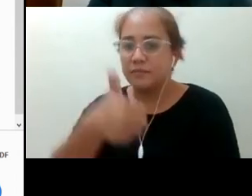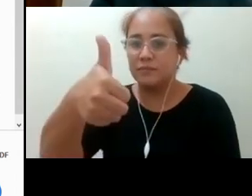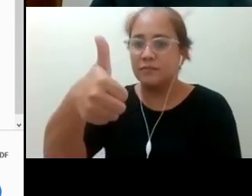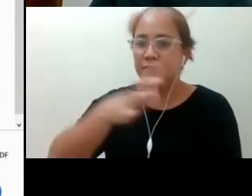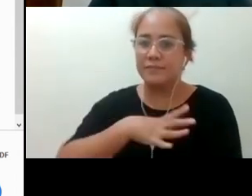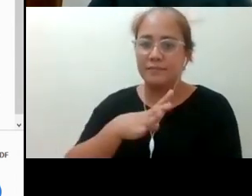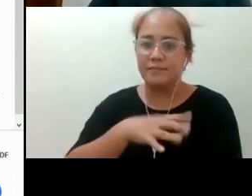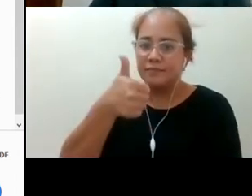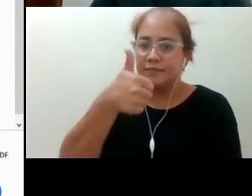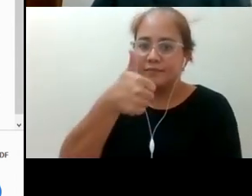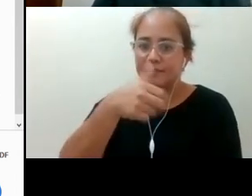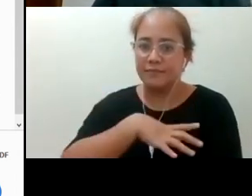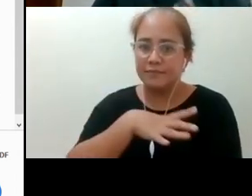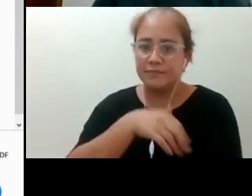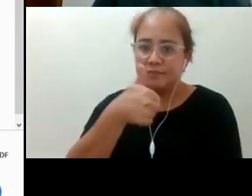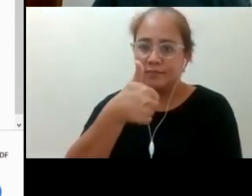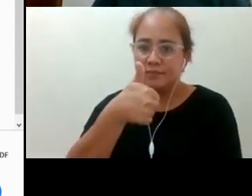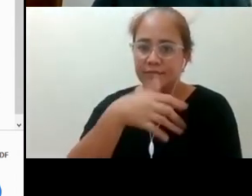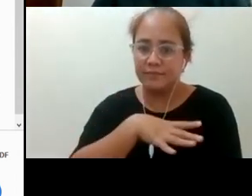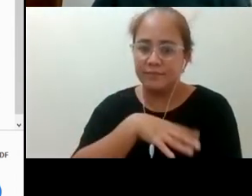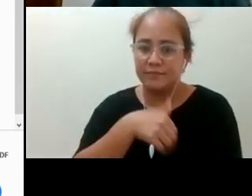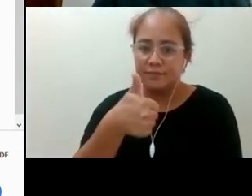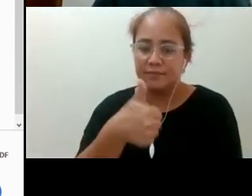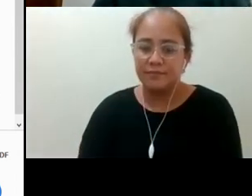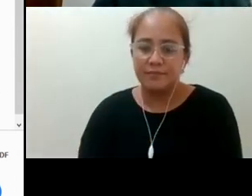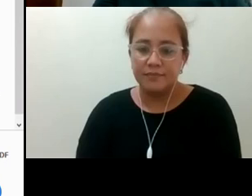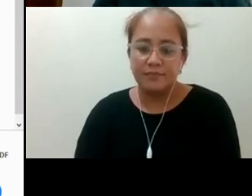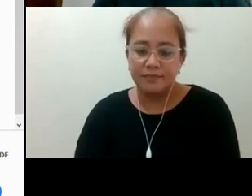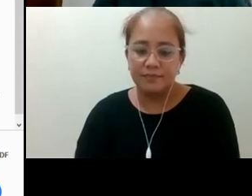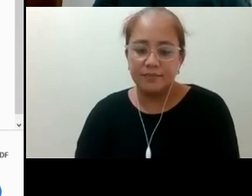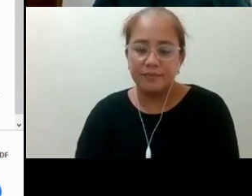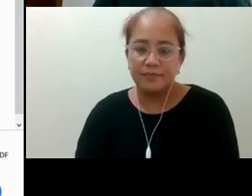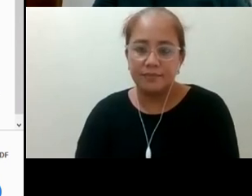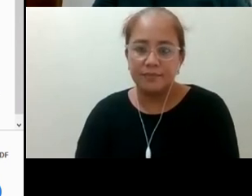fine. All right, so